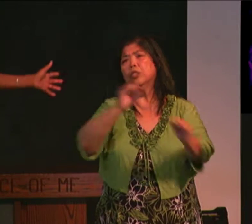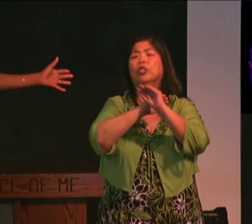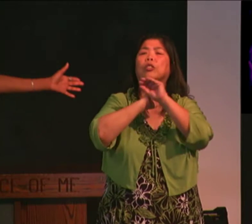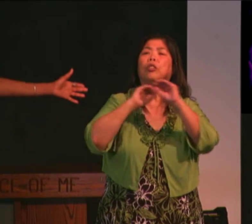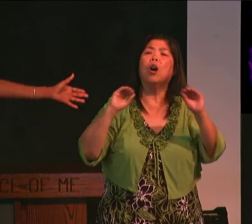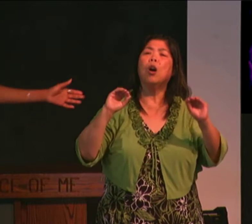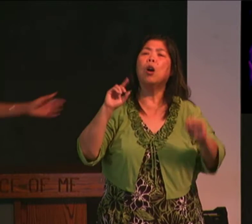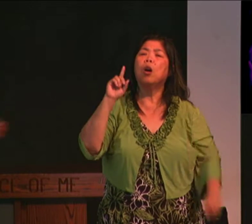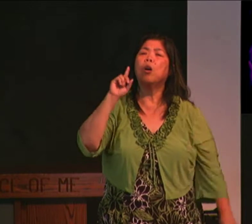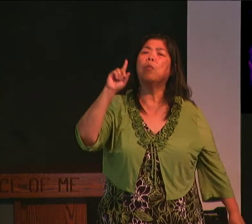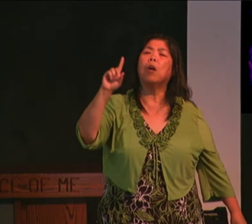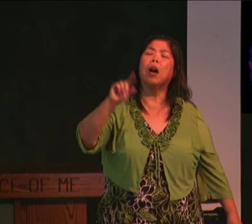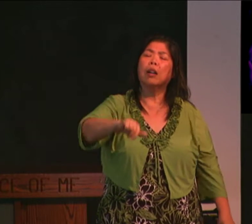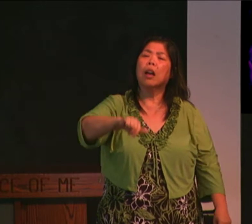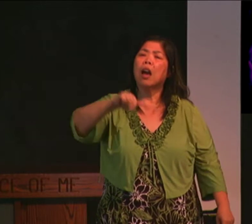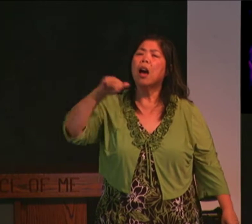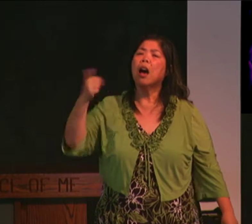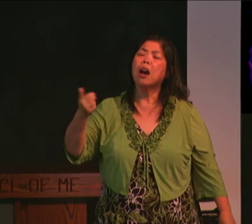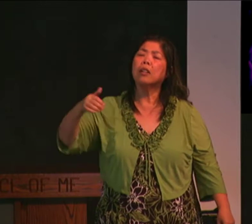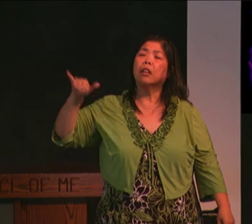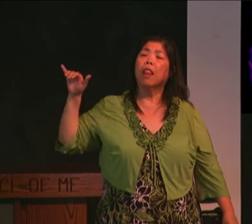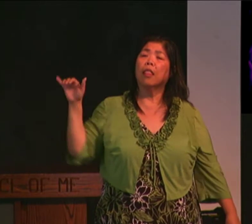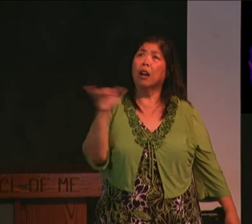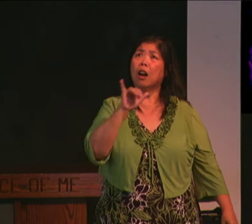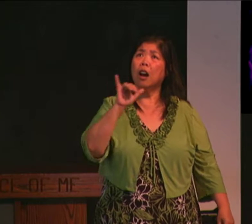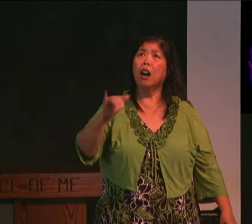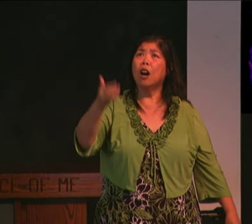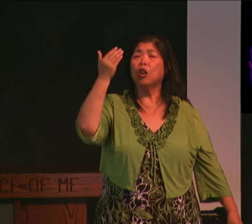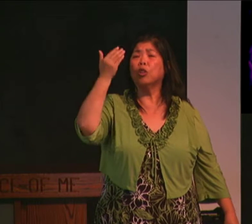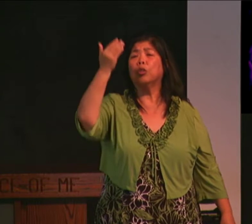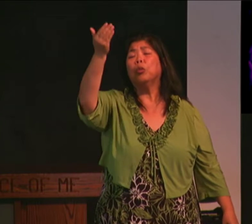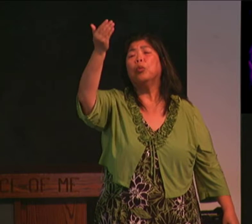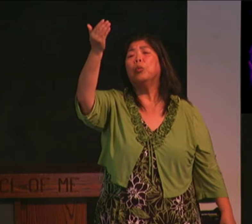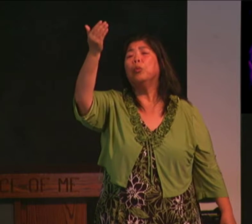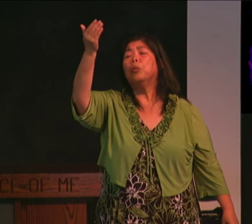There is no one else like you.